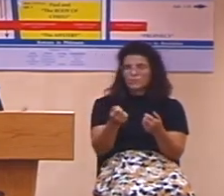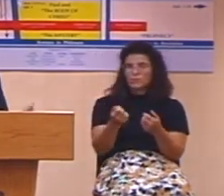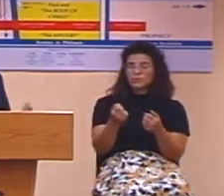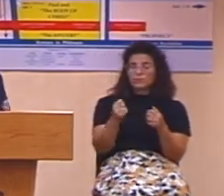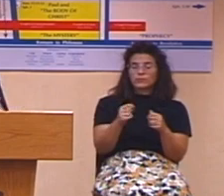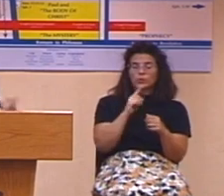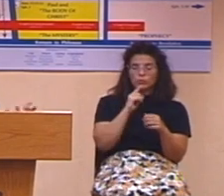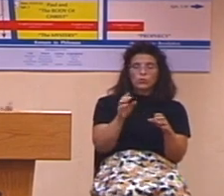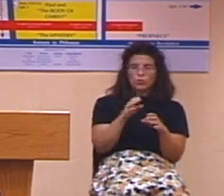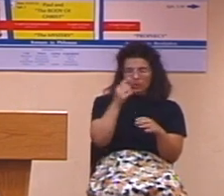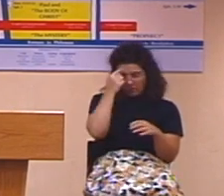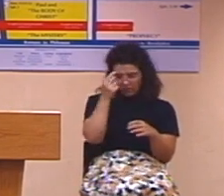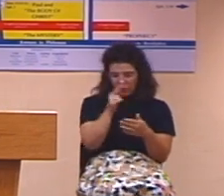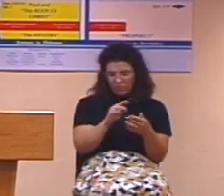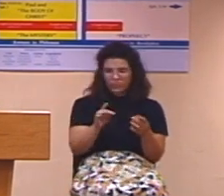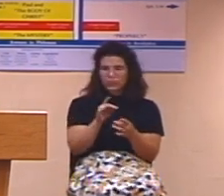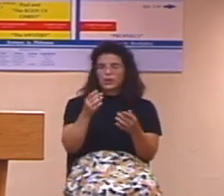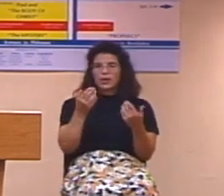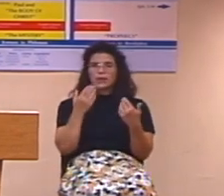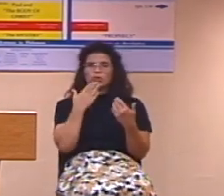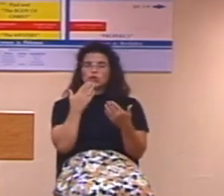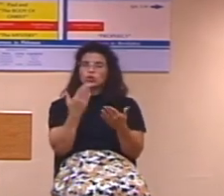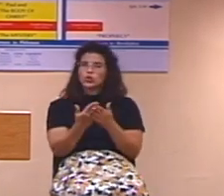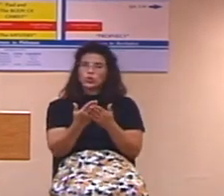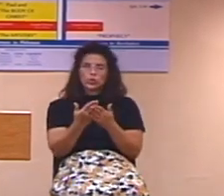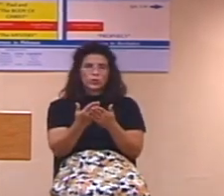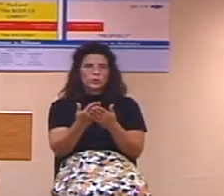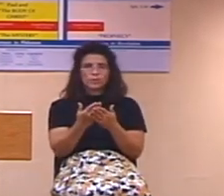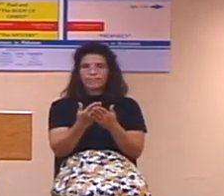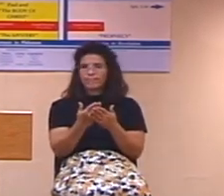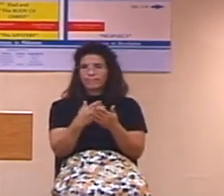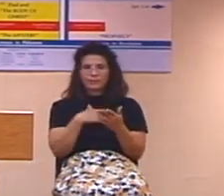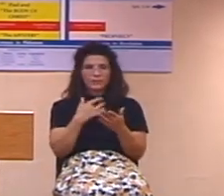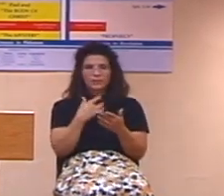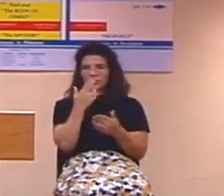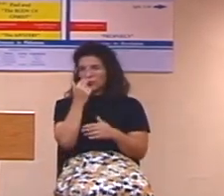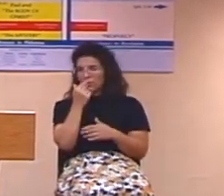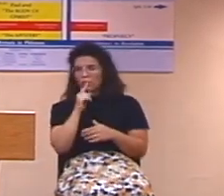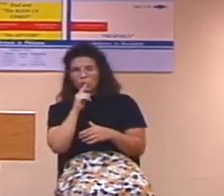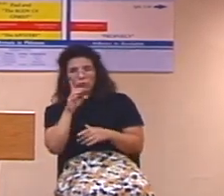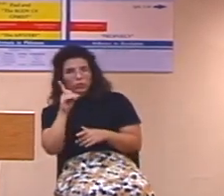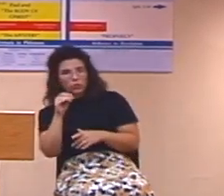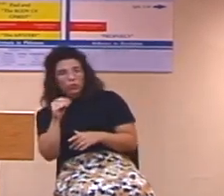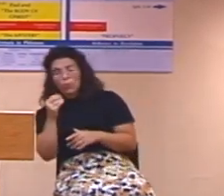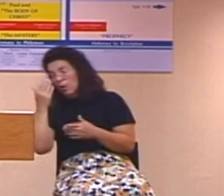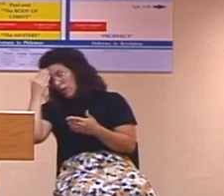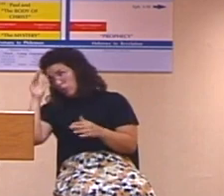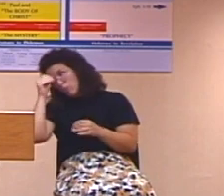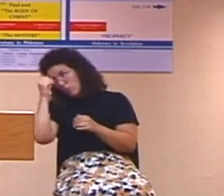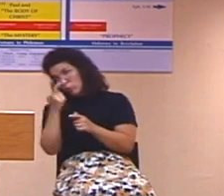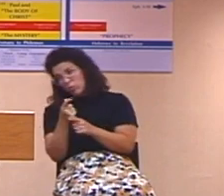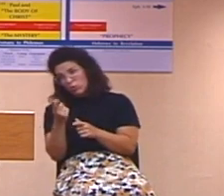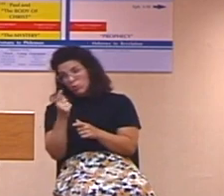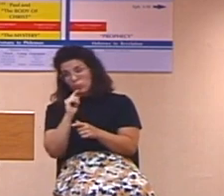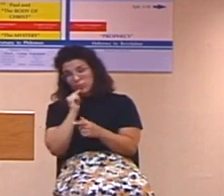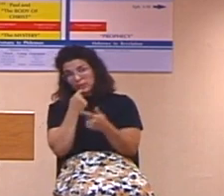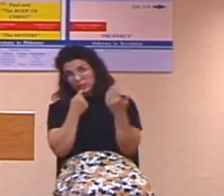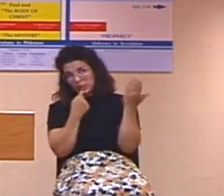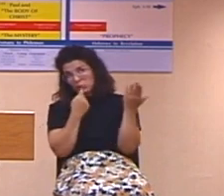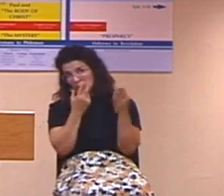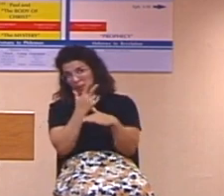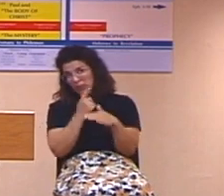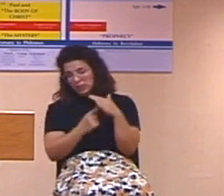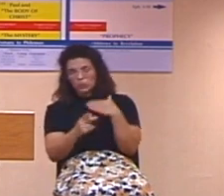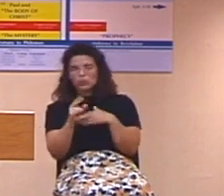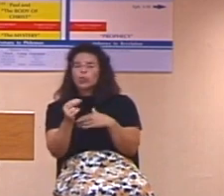I really do. I think the Holy Spirit's got a great sense of humor. I really do. I don't know, brother. You don't gotta. No, I